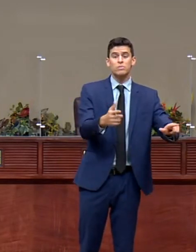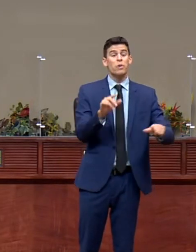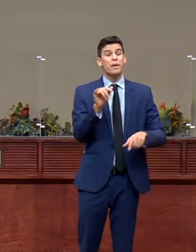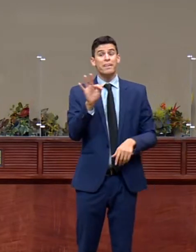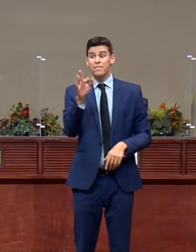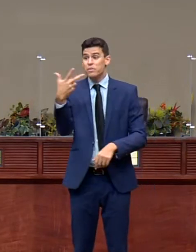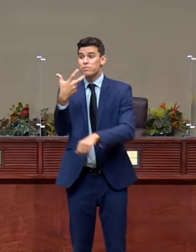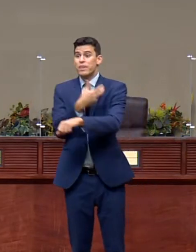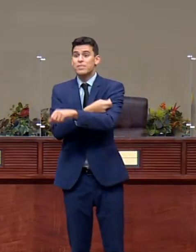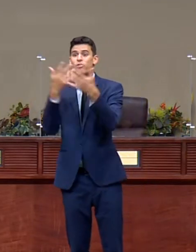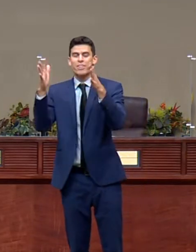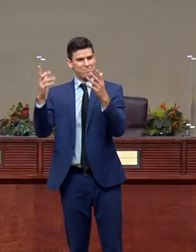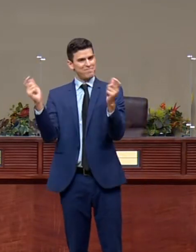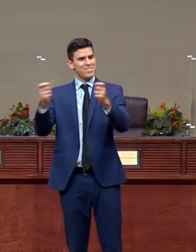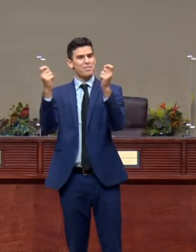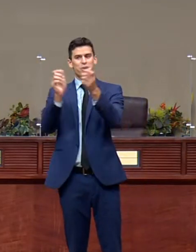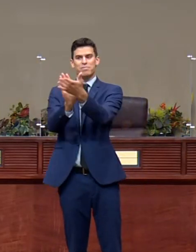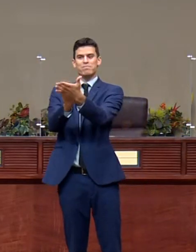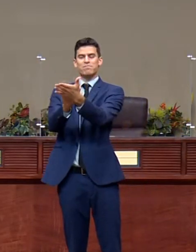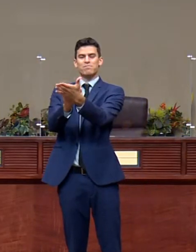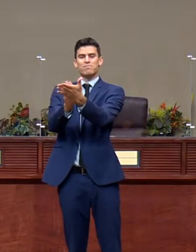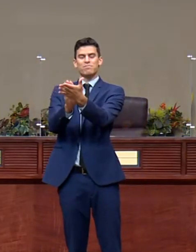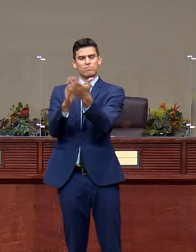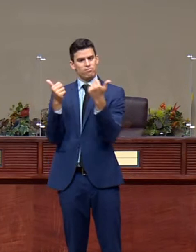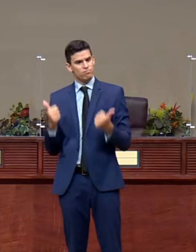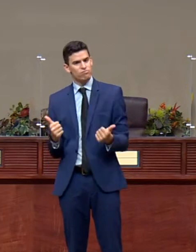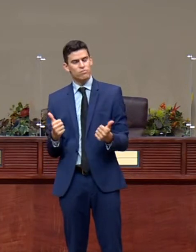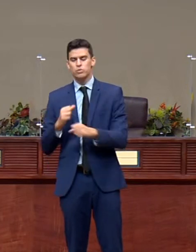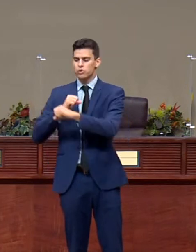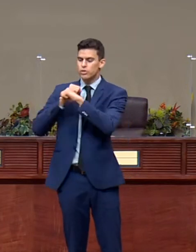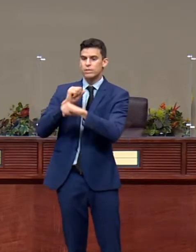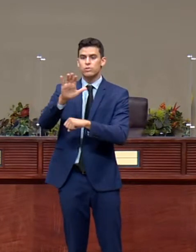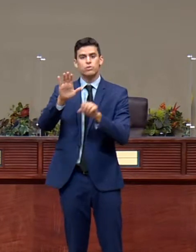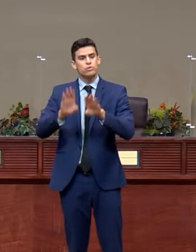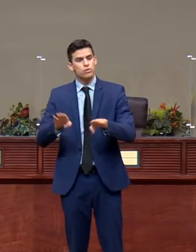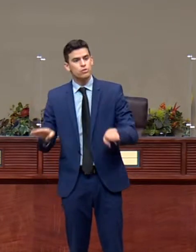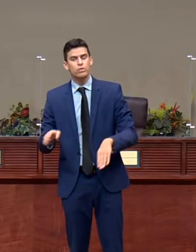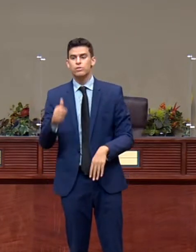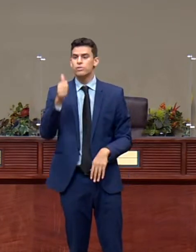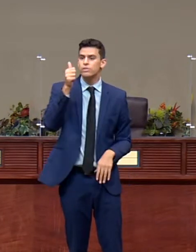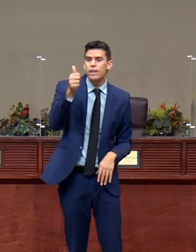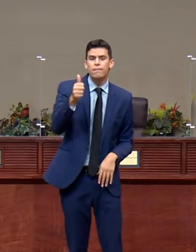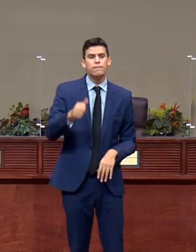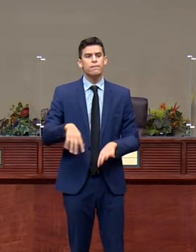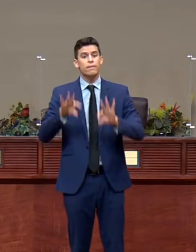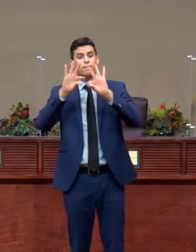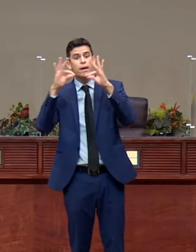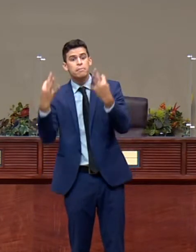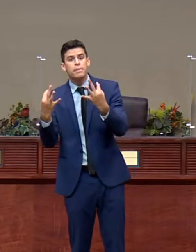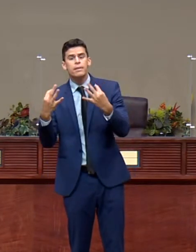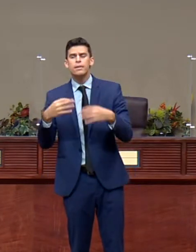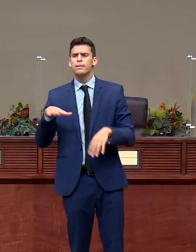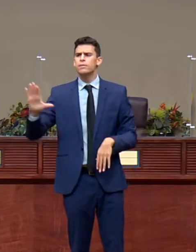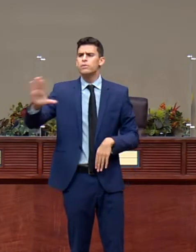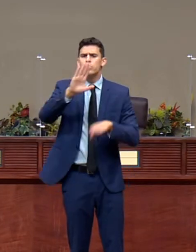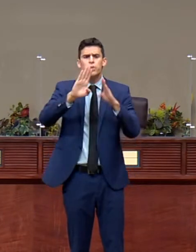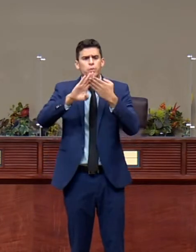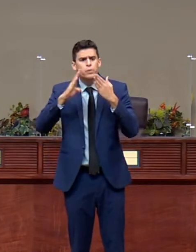celebrate. You've done what you can do for your children, for yourself, for your family, and your